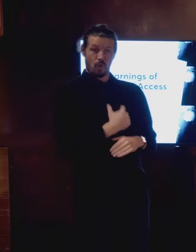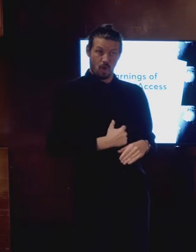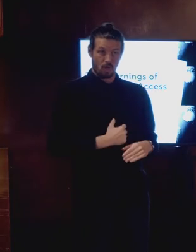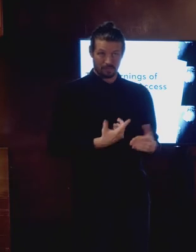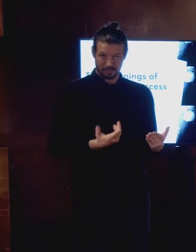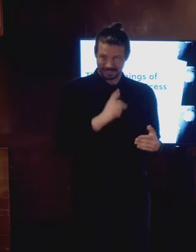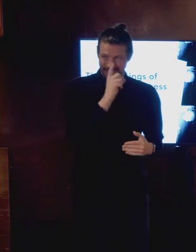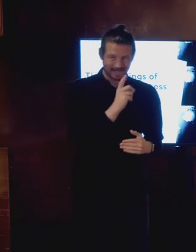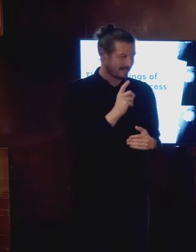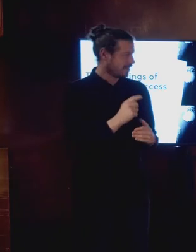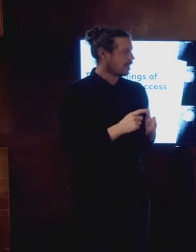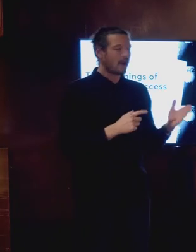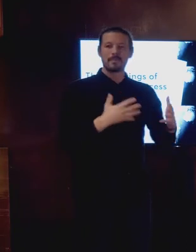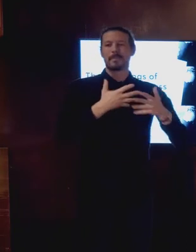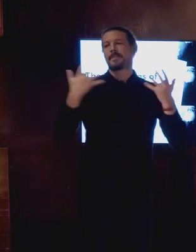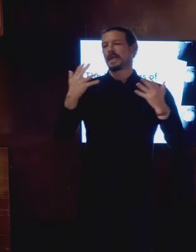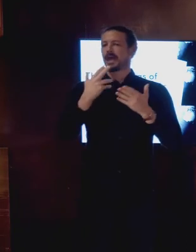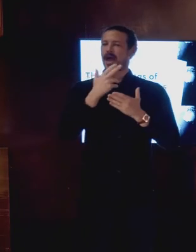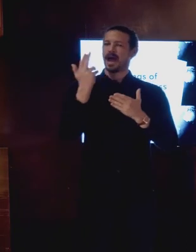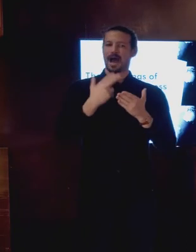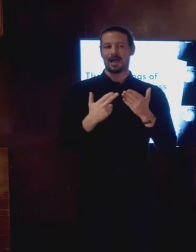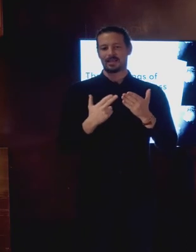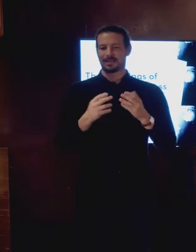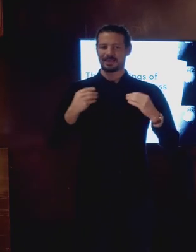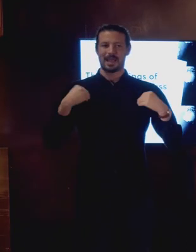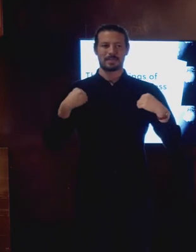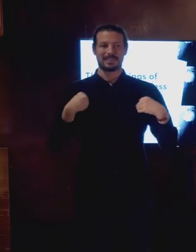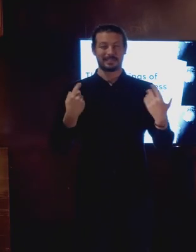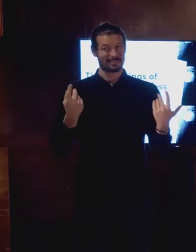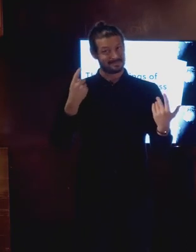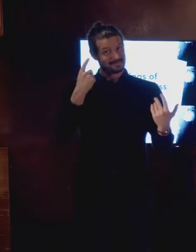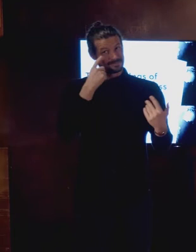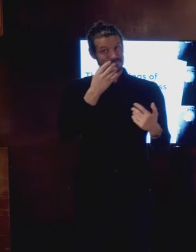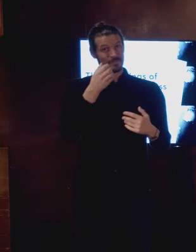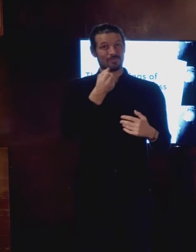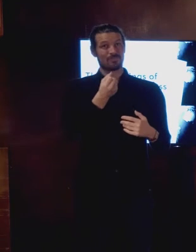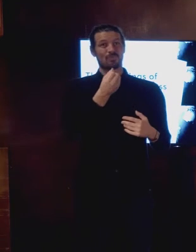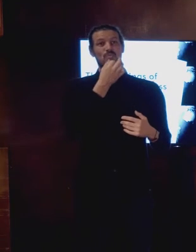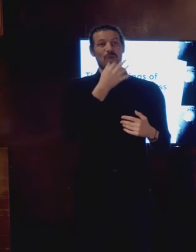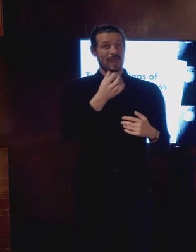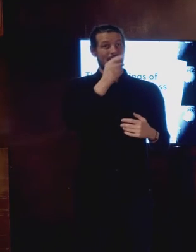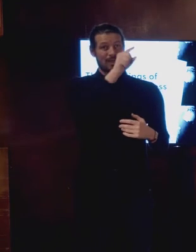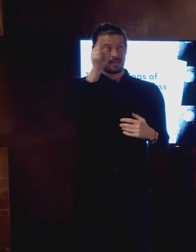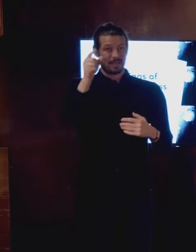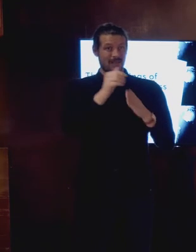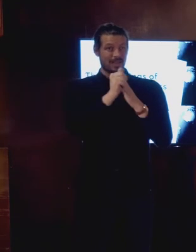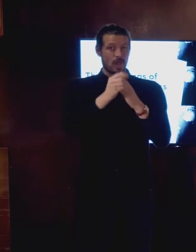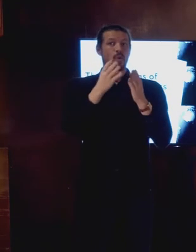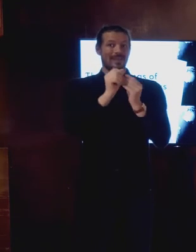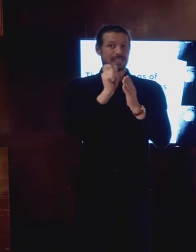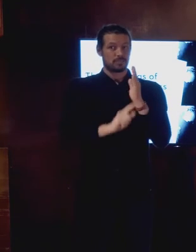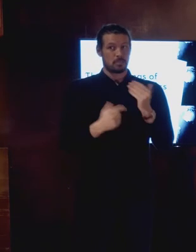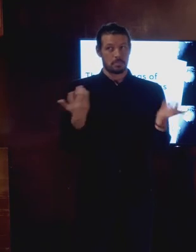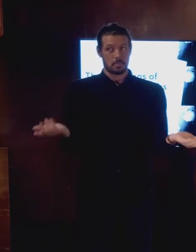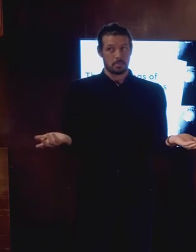aren't, in the major arts companies I don't believe there are any leaders with a disability that I'm aware